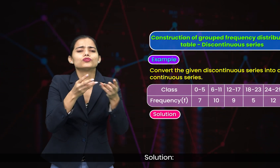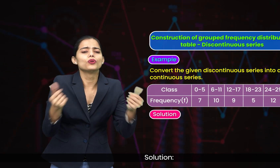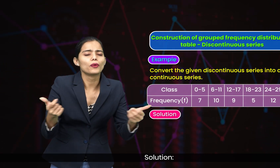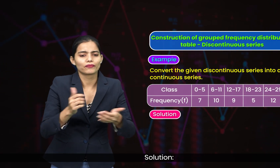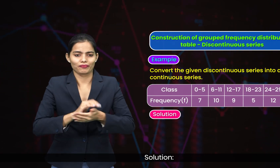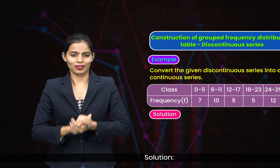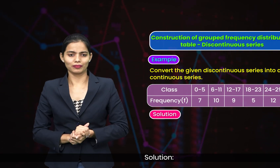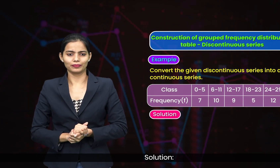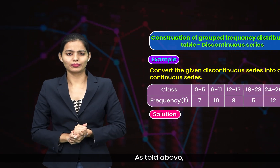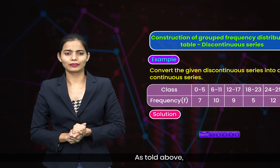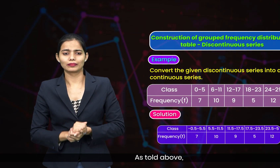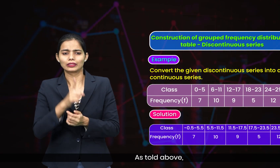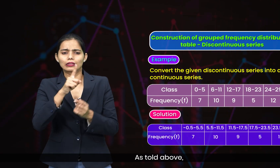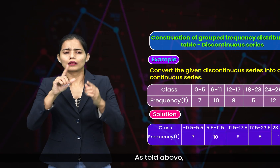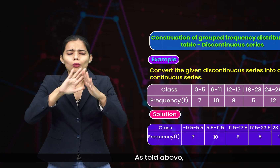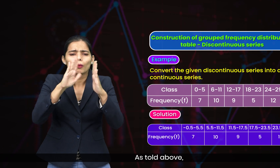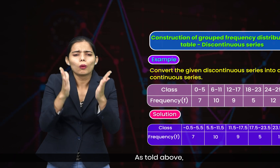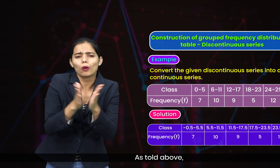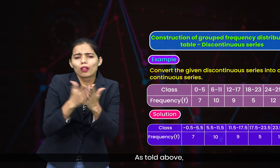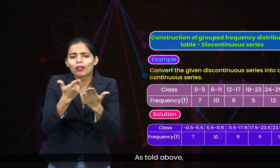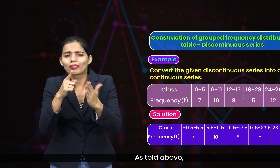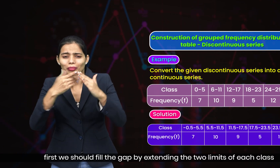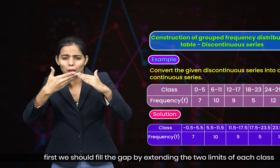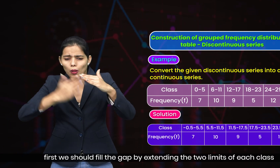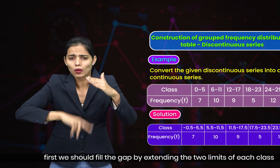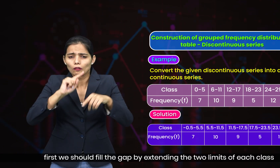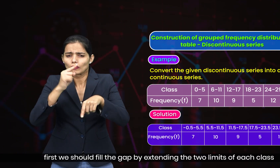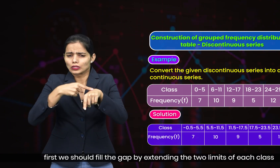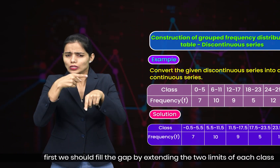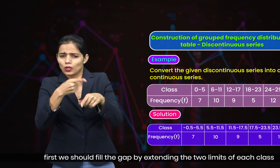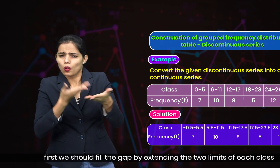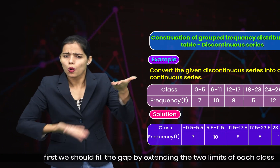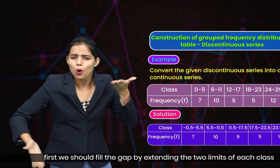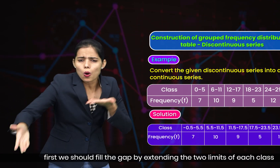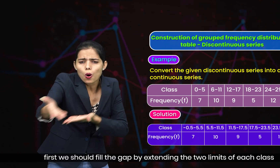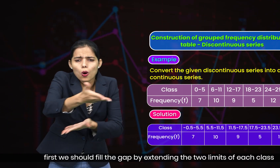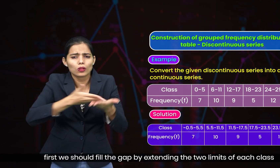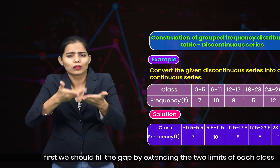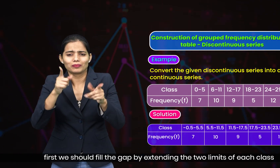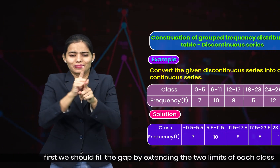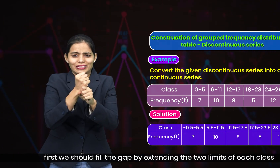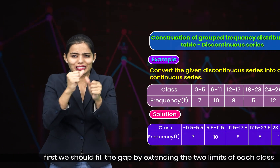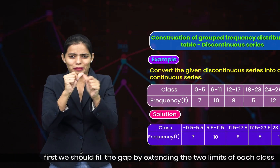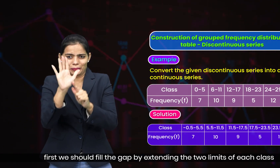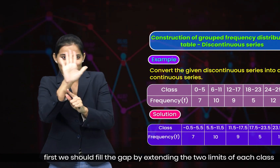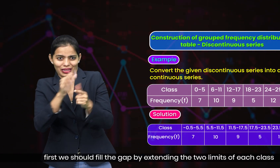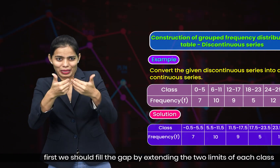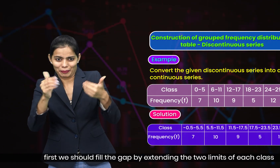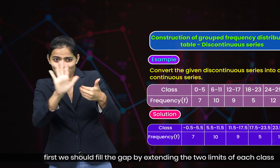Solution: as told above, first we should fill the gap by extending the two limits of each